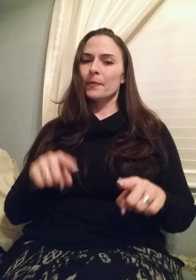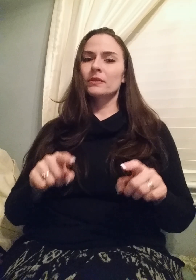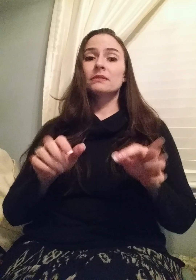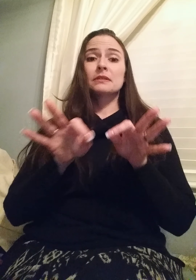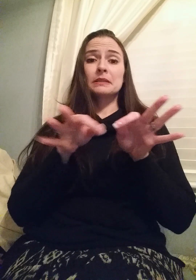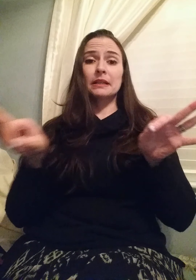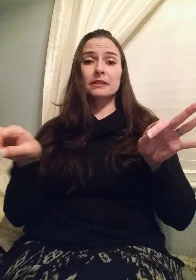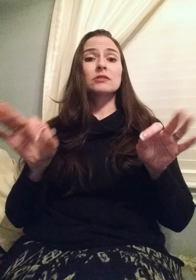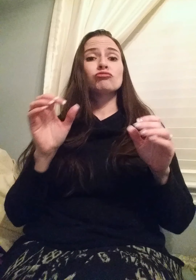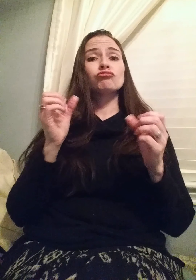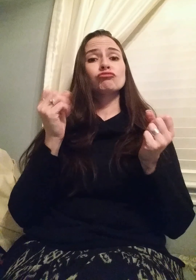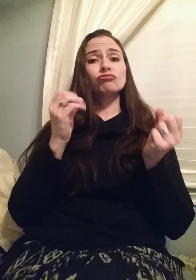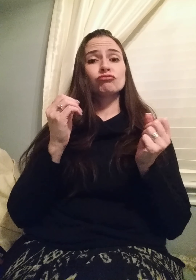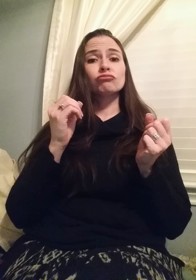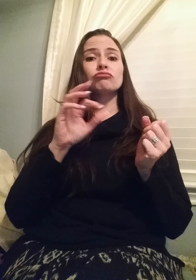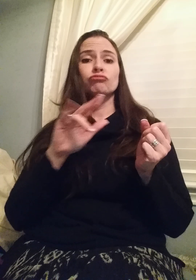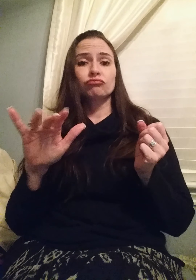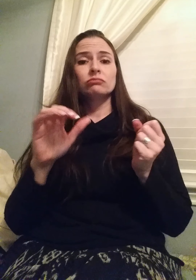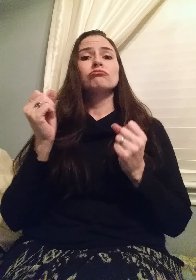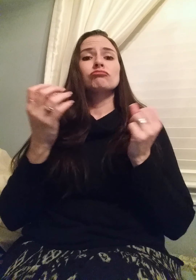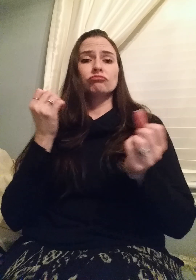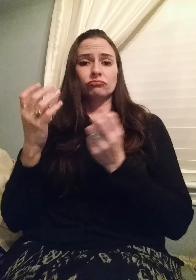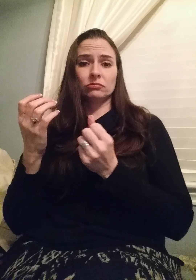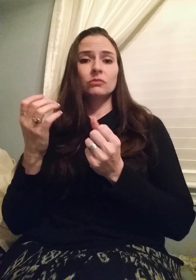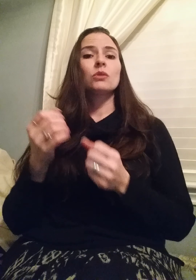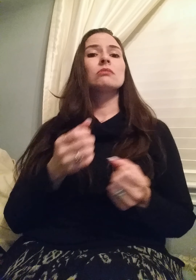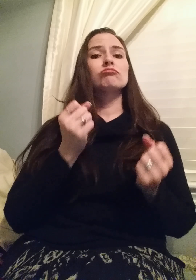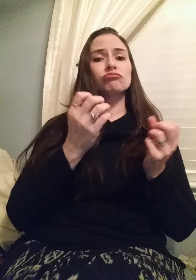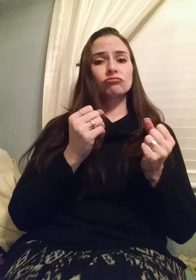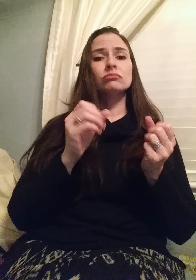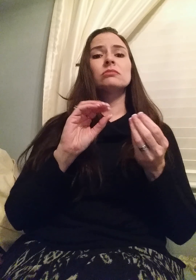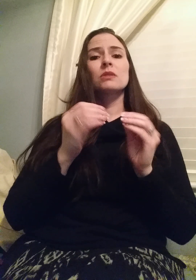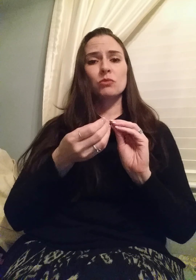sense to have had at least one of the language classes prior to fingerspelling and numbers.